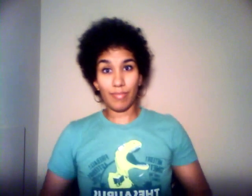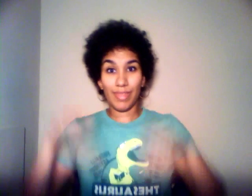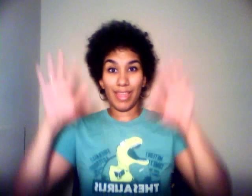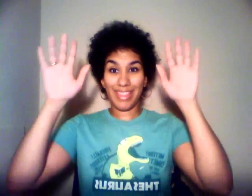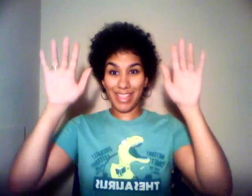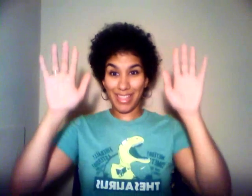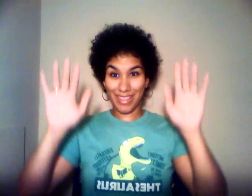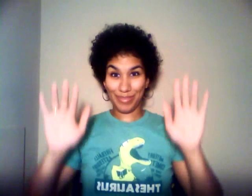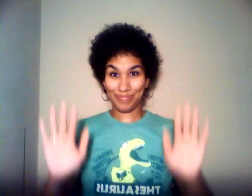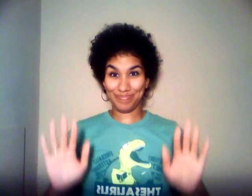This is snow.